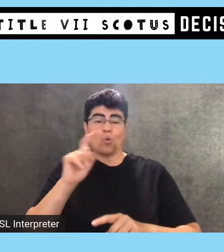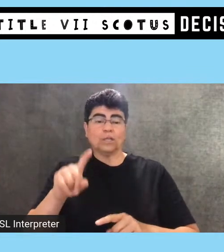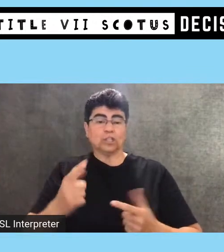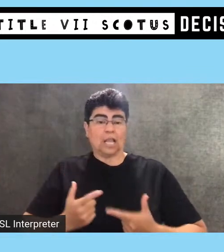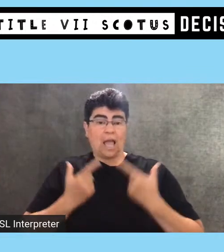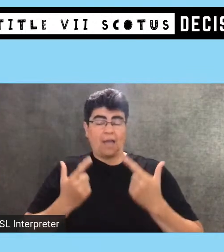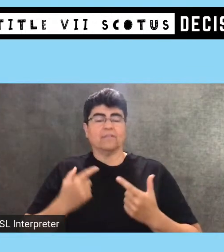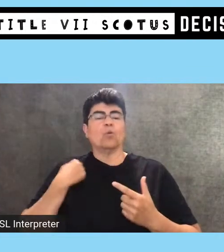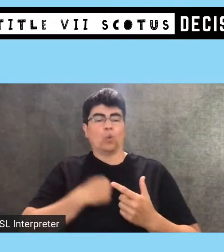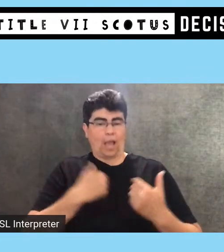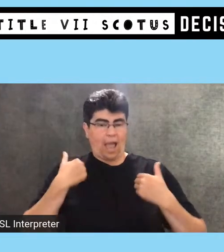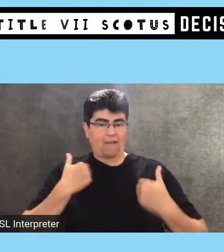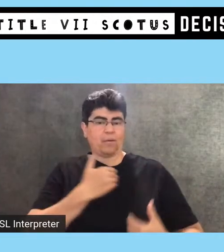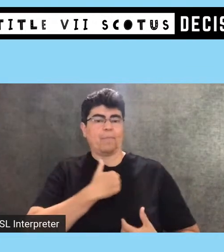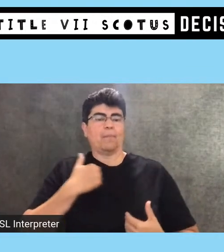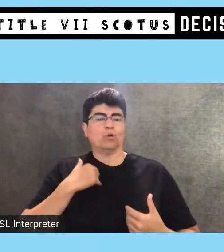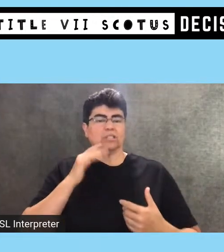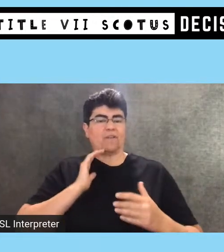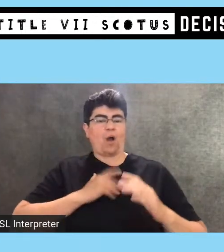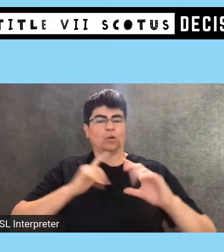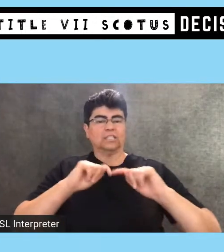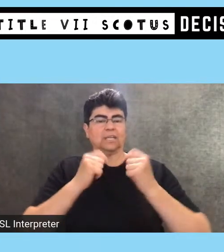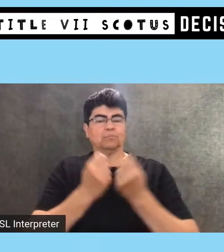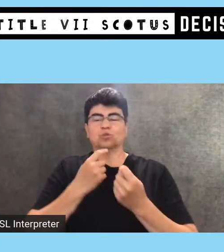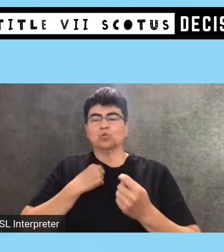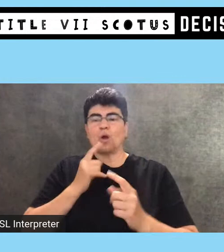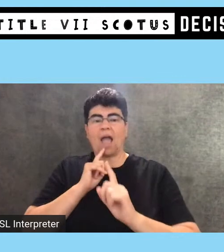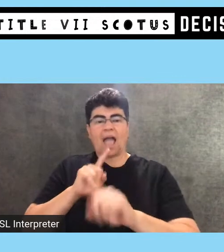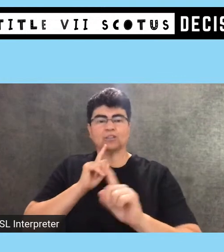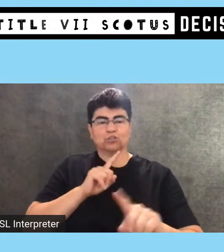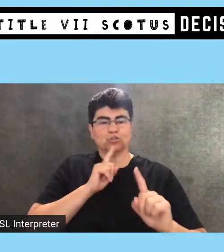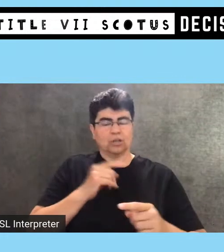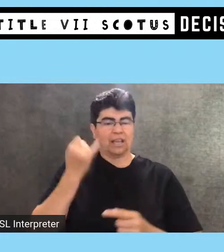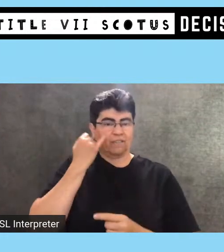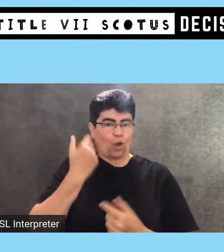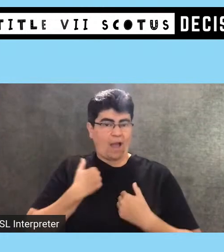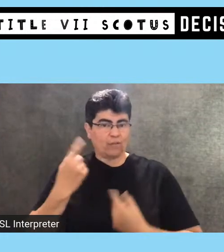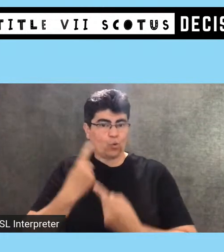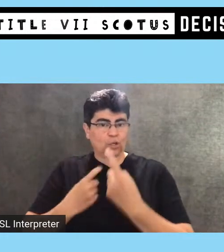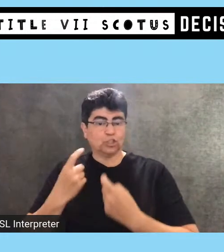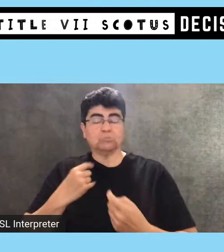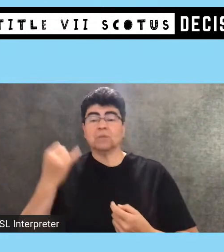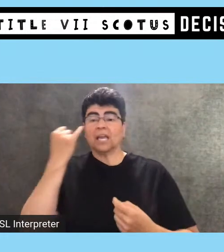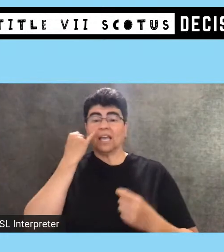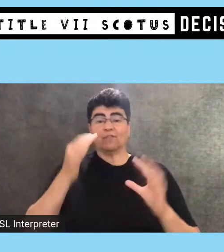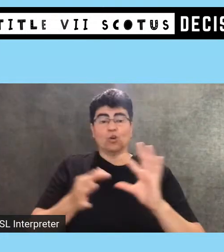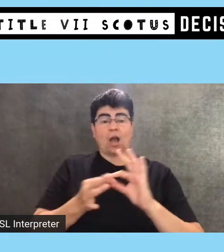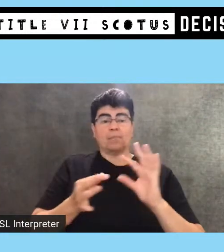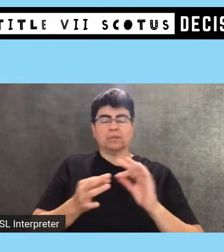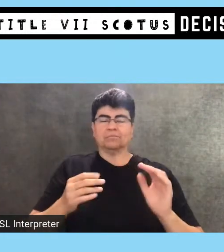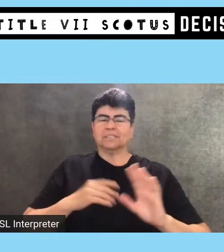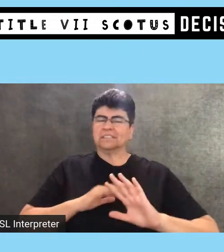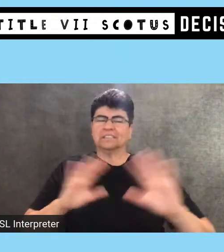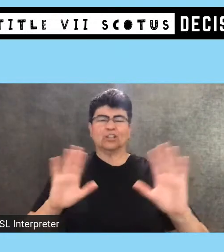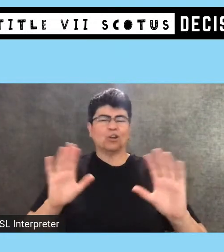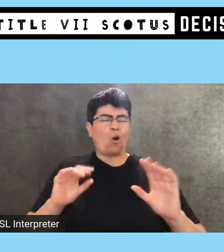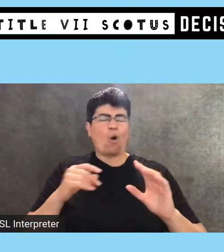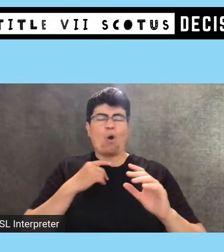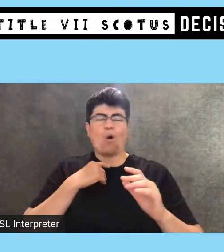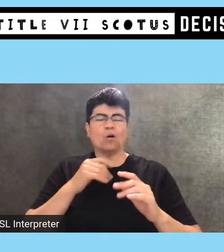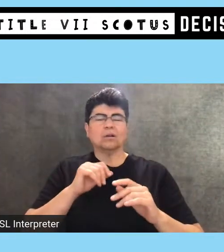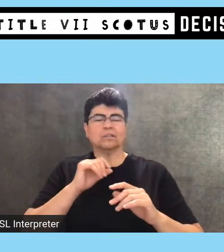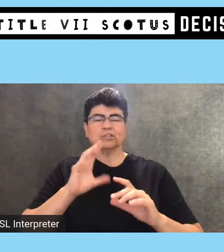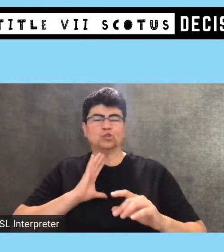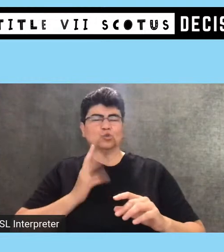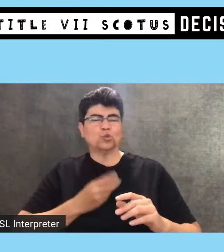of our team who will do their best to answer questions as they come in. And if you are commenting, please refrain from rhetoric that is